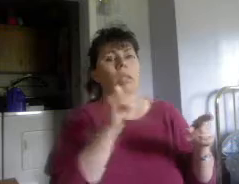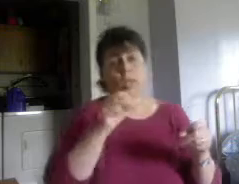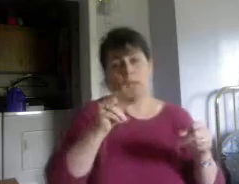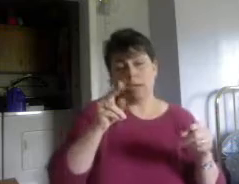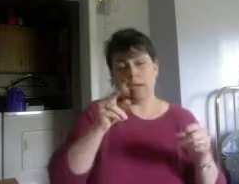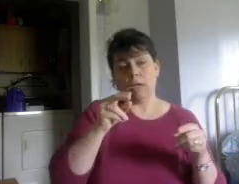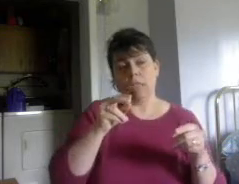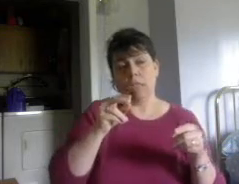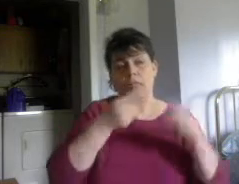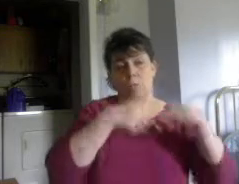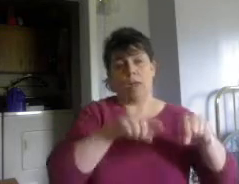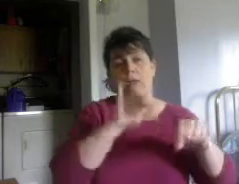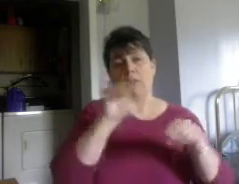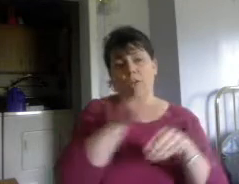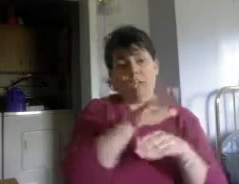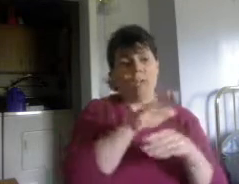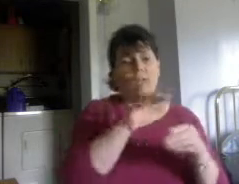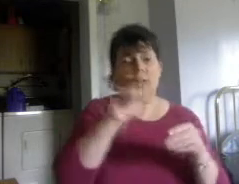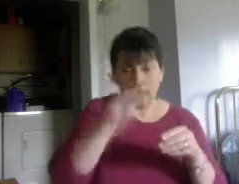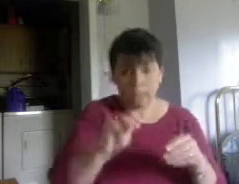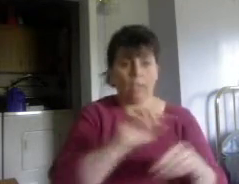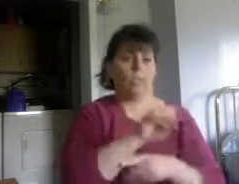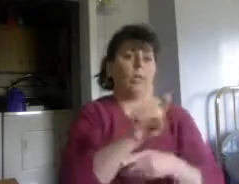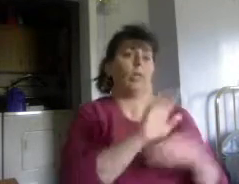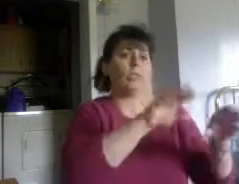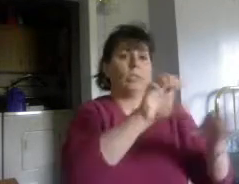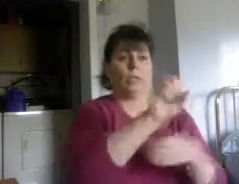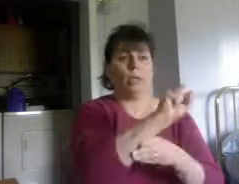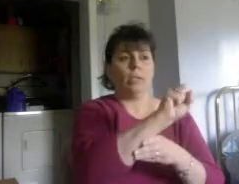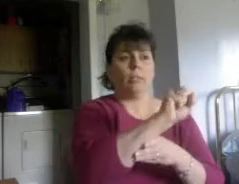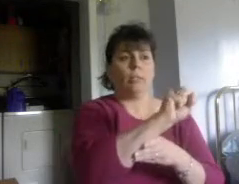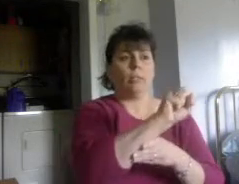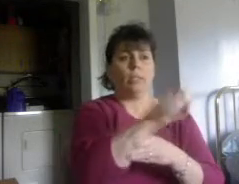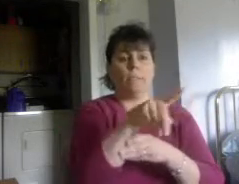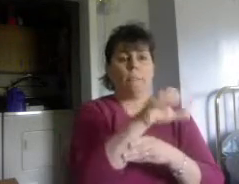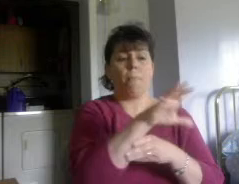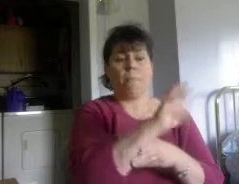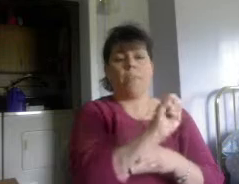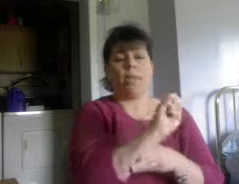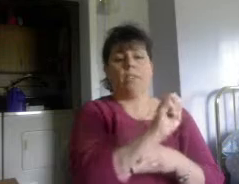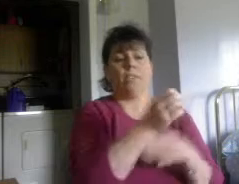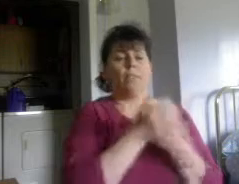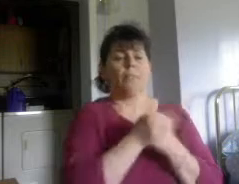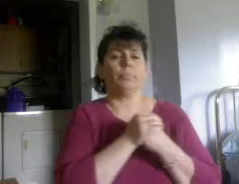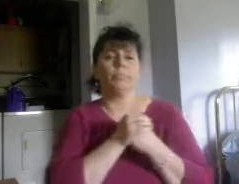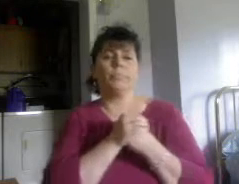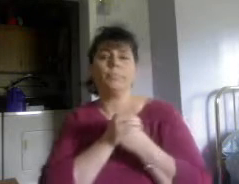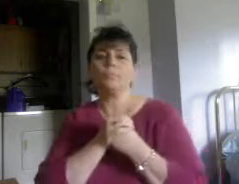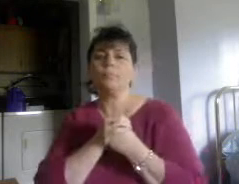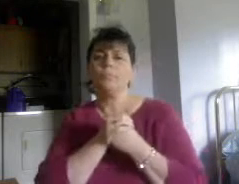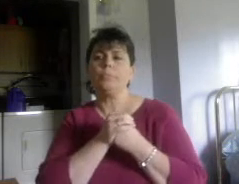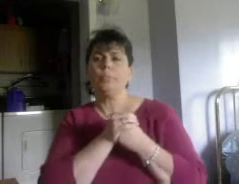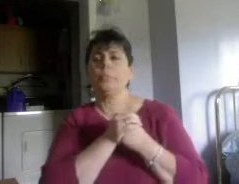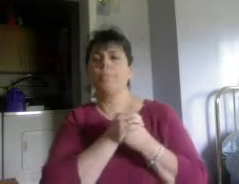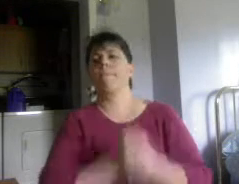responses. Encourage the group members to give their own examples of ways that people might cross their cultural boundaries and ways